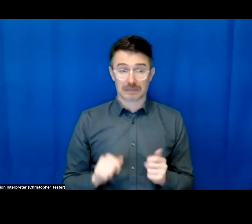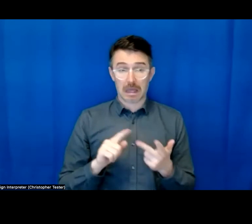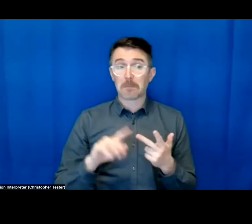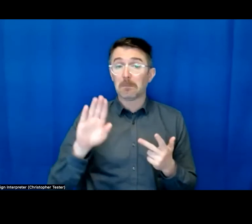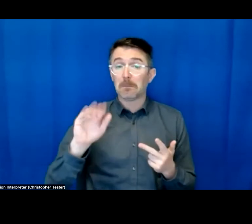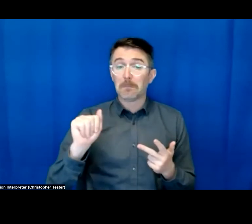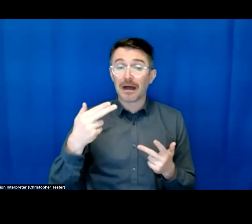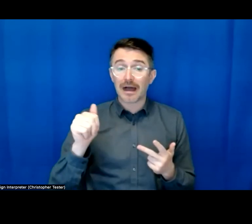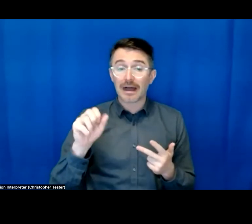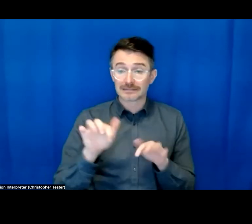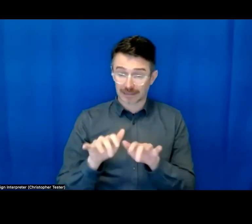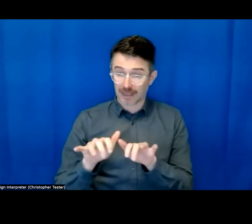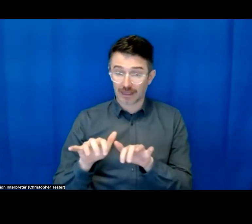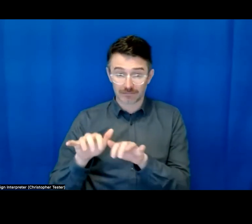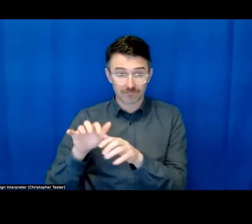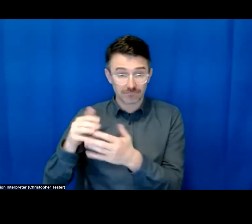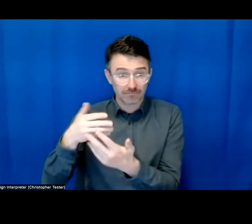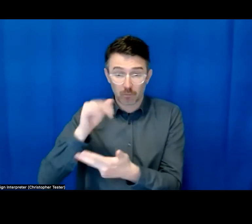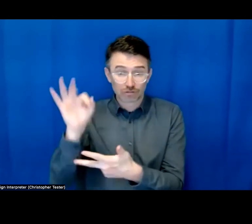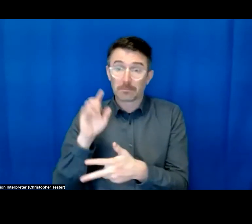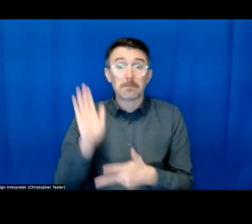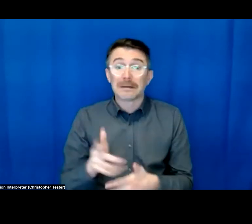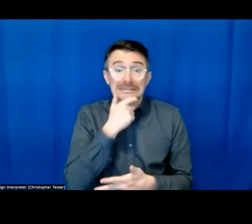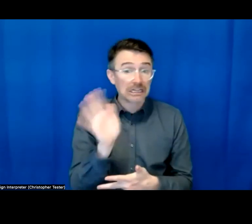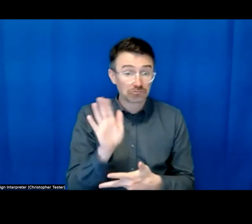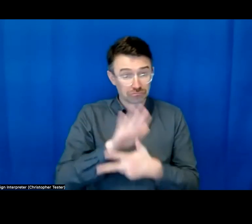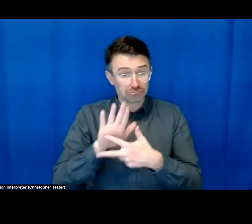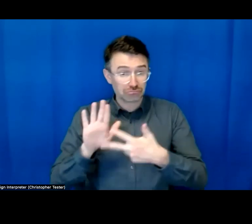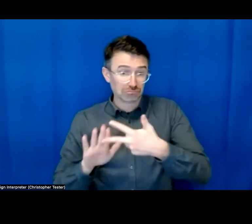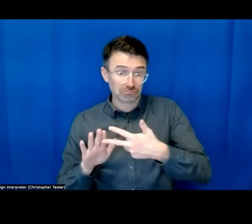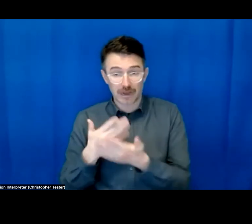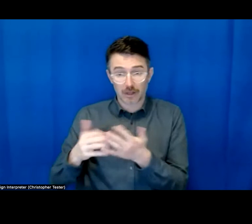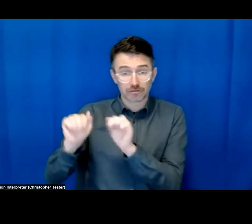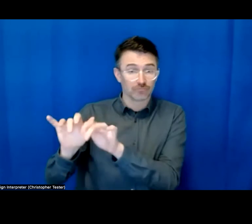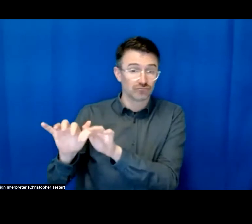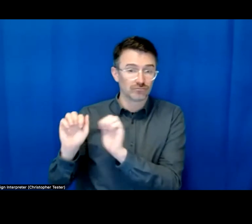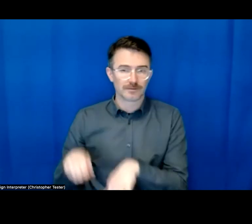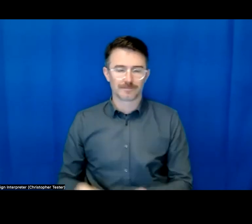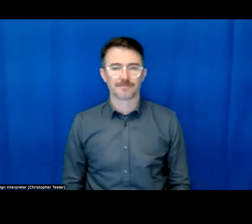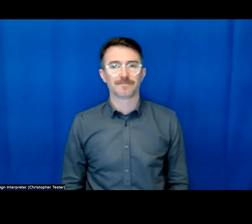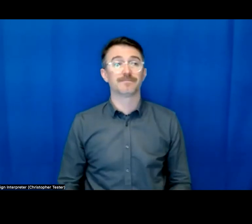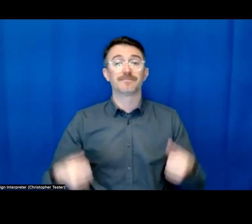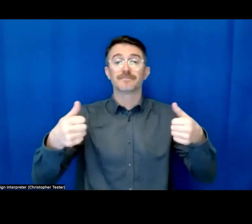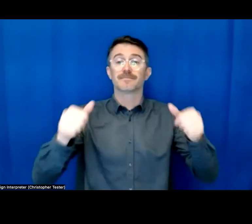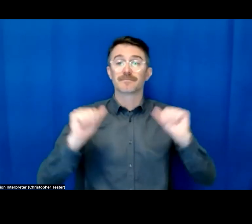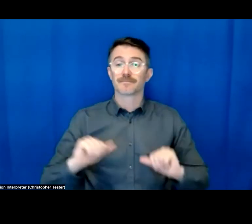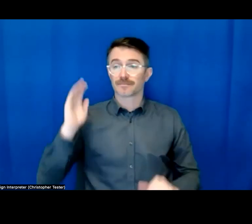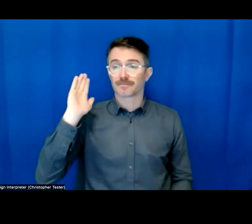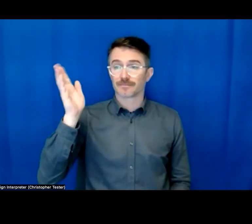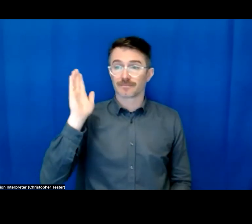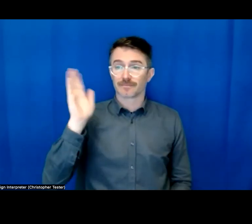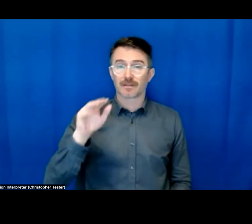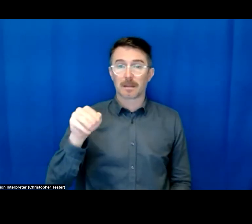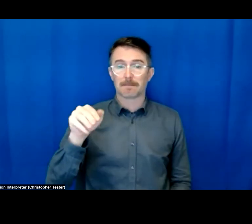Now I would like to introduce our next speaker, Maria Un. Maria Un is disability rights activist with over